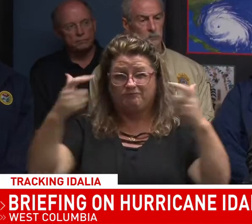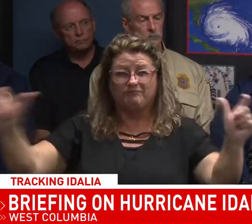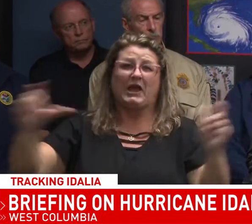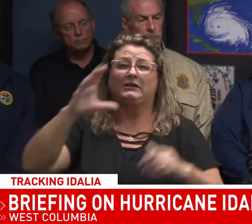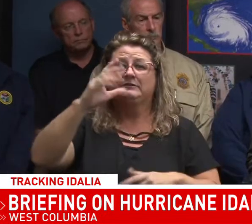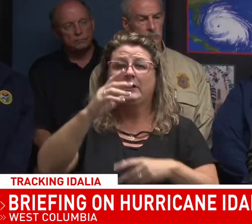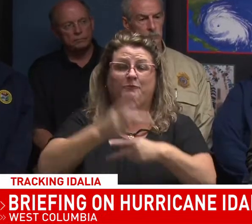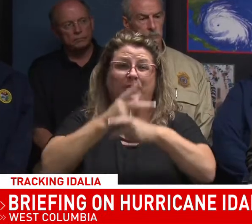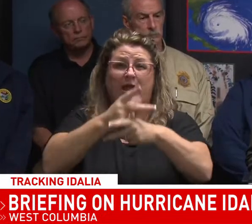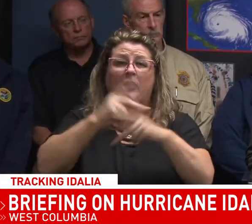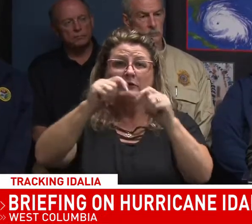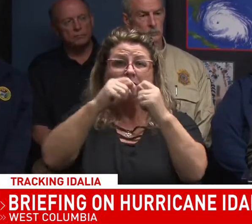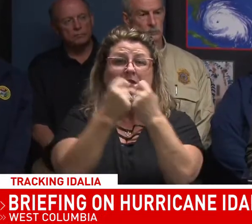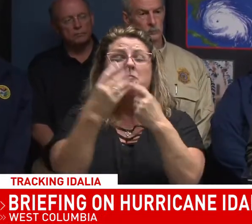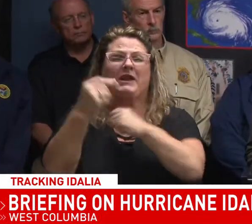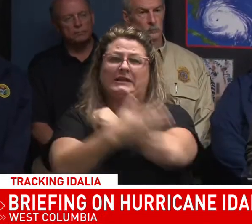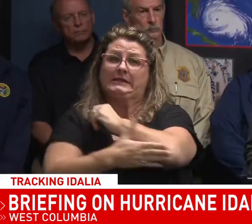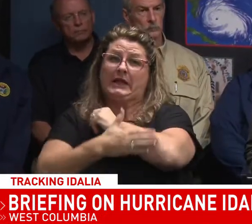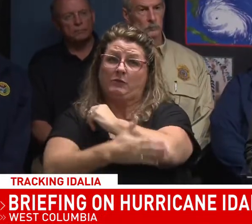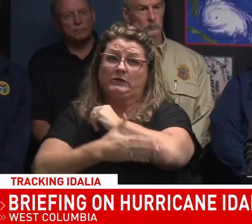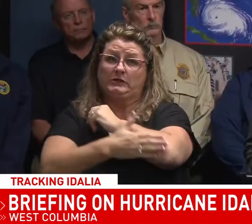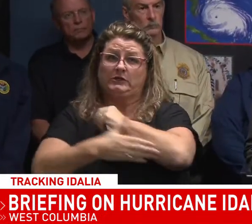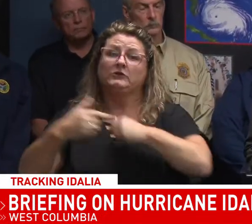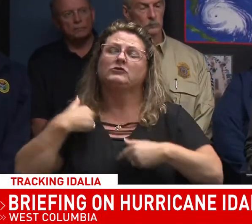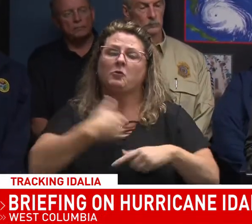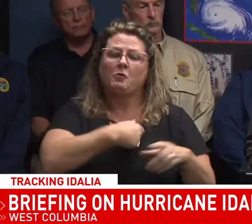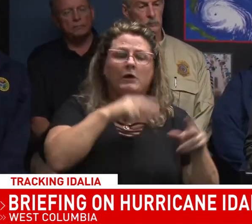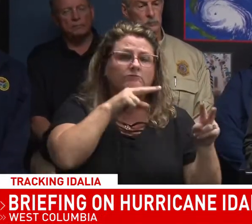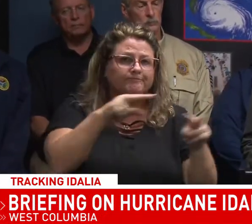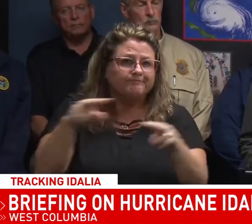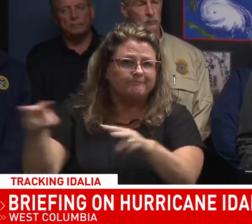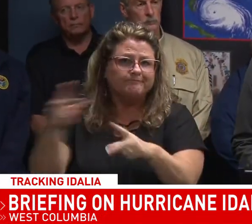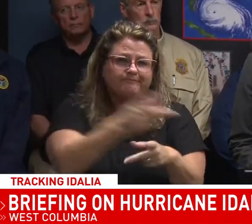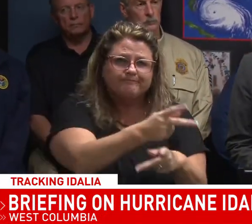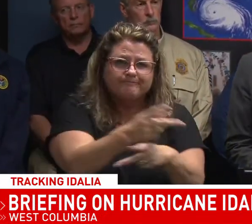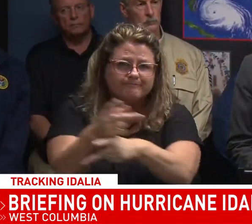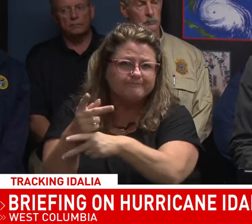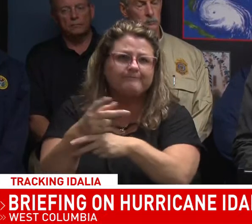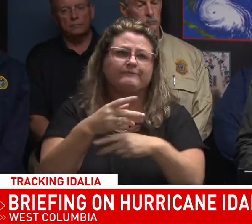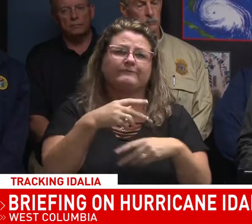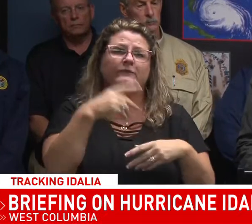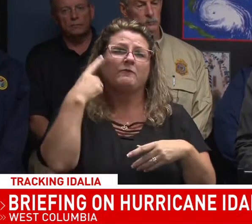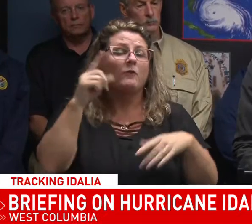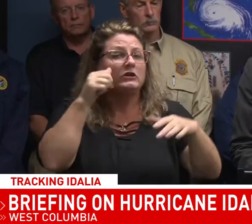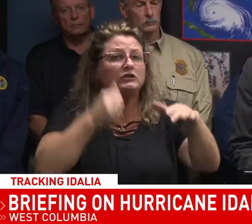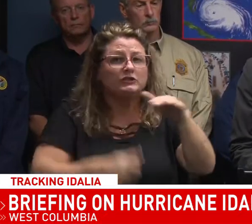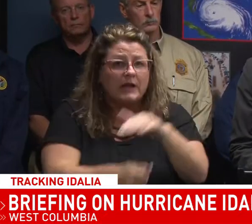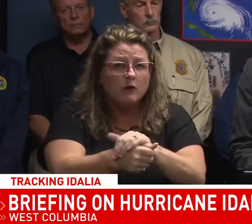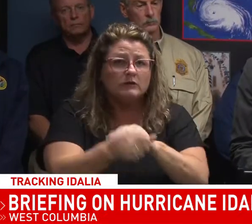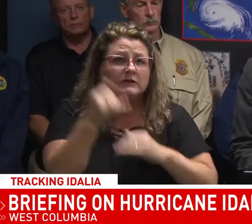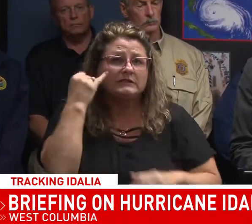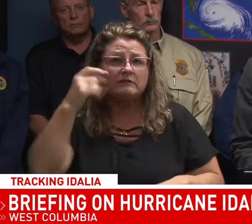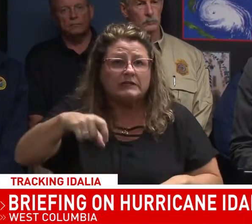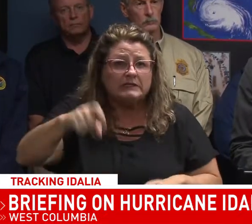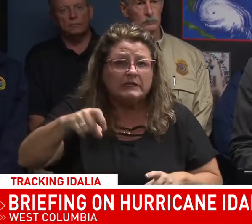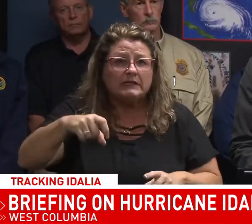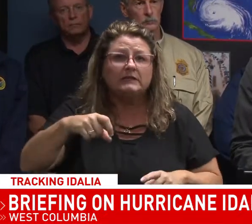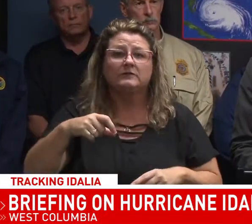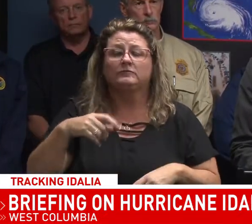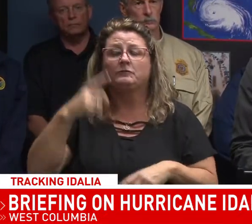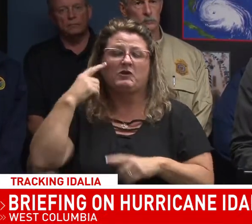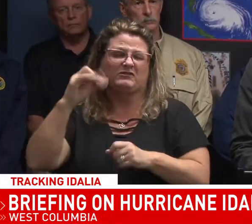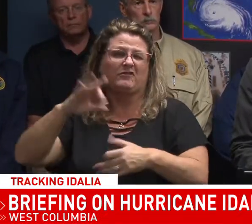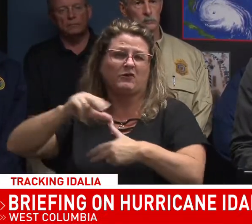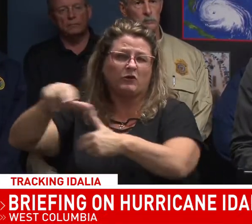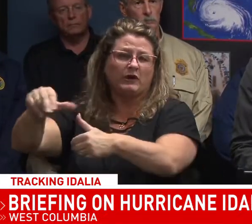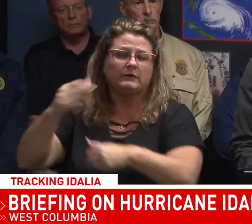partners have been working closely with counties being affected. We are working to anticipate the needs for shelters for our populations displaced by